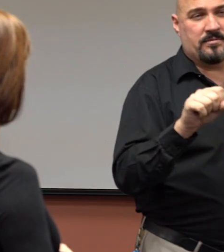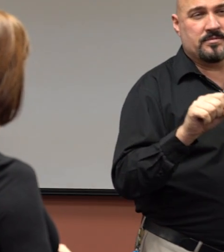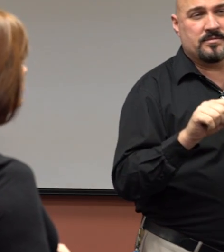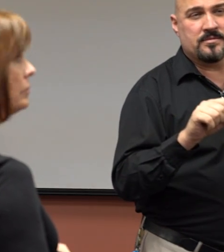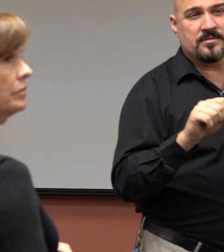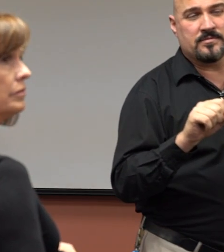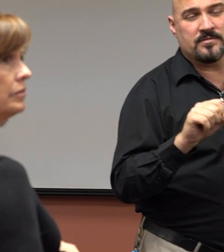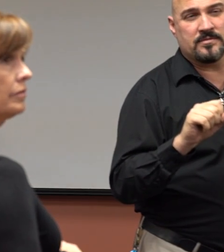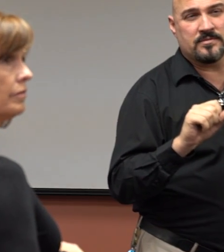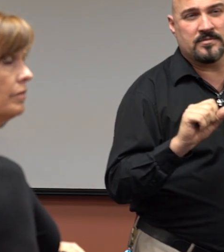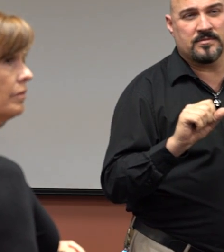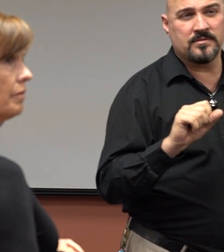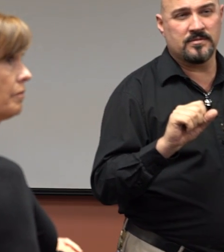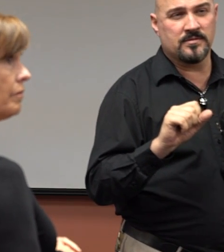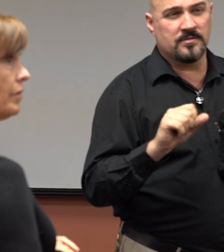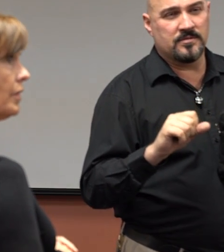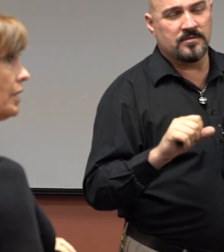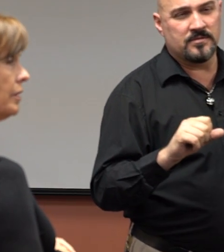I don't, but